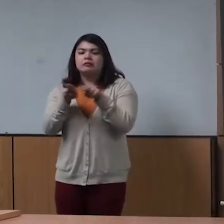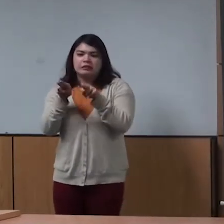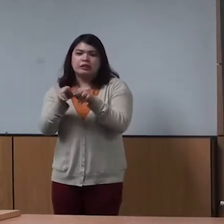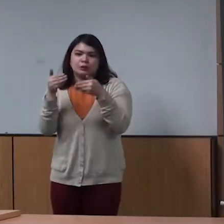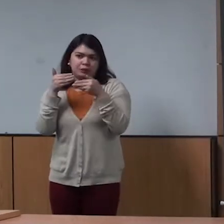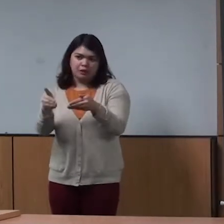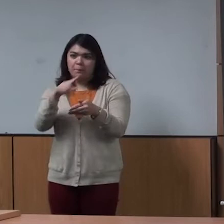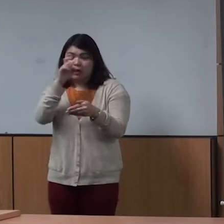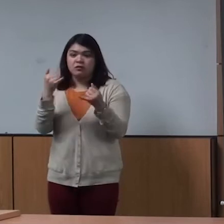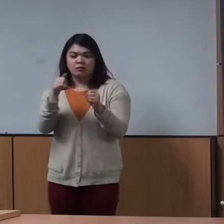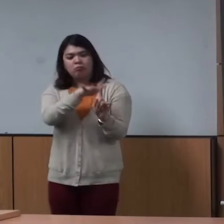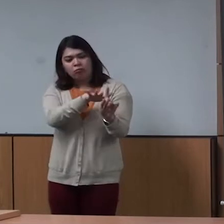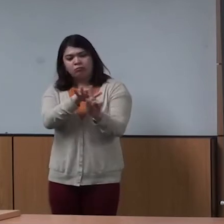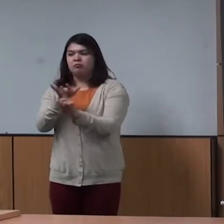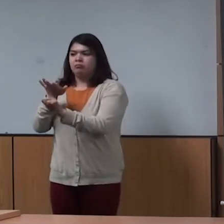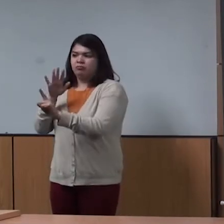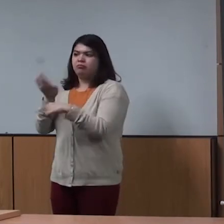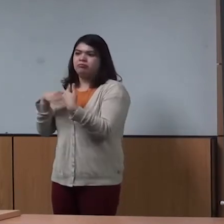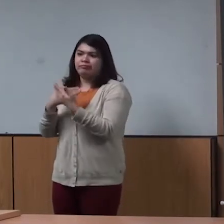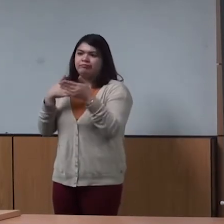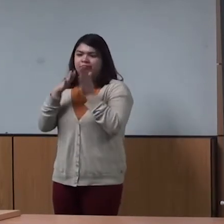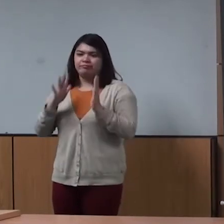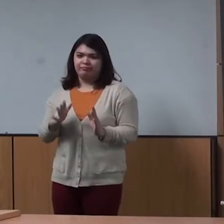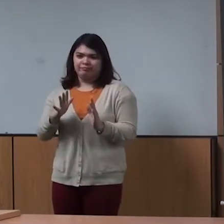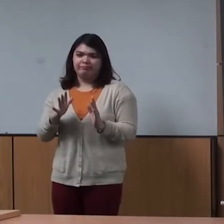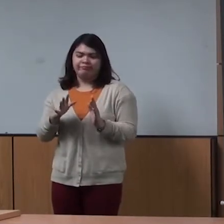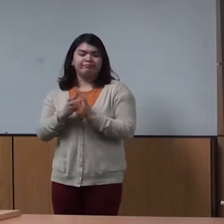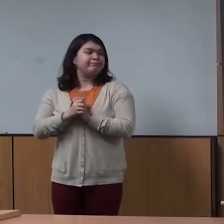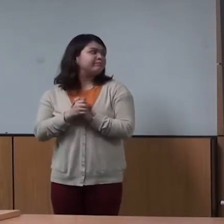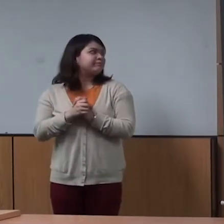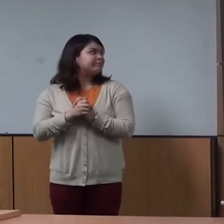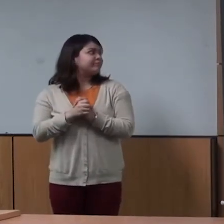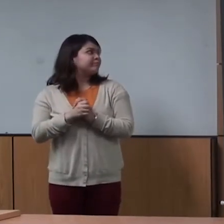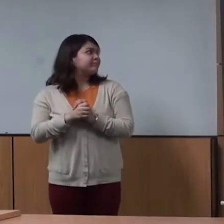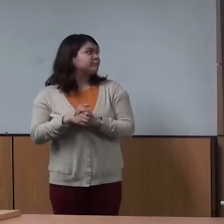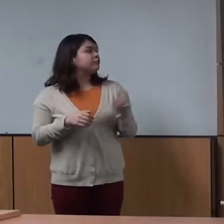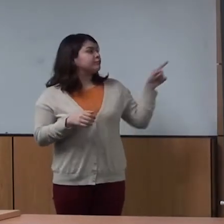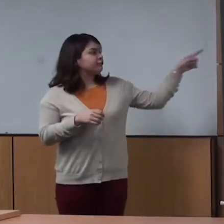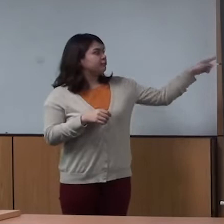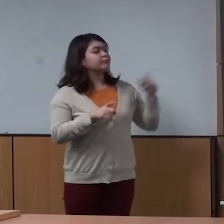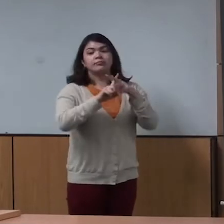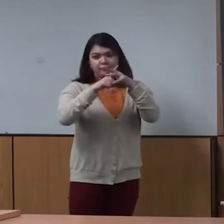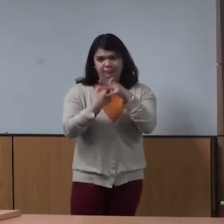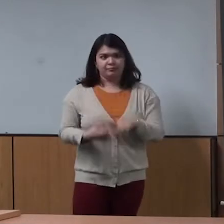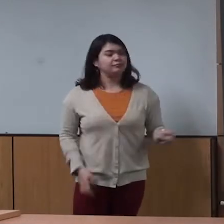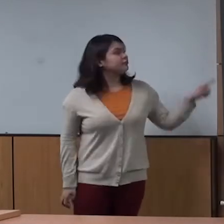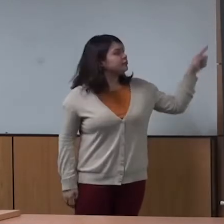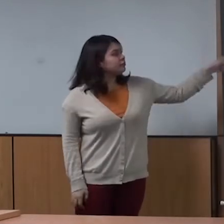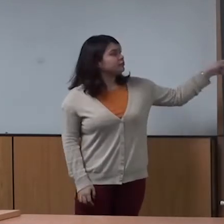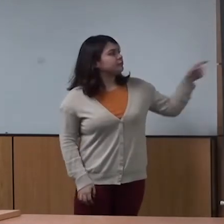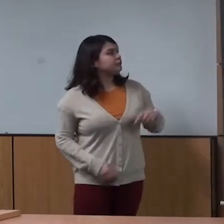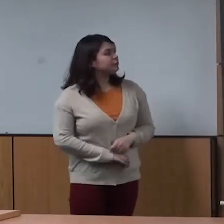we monitor student learning. And then, so we start with pre-assessment or finding